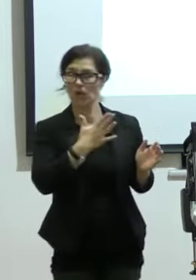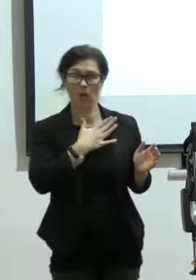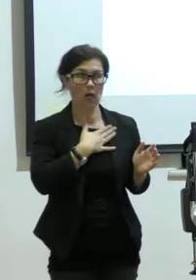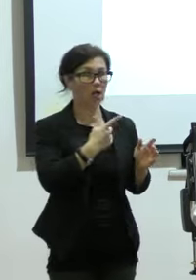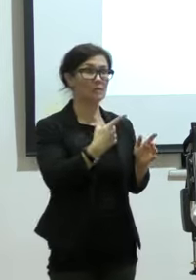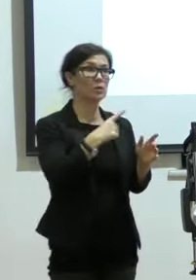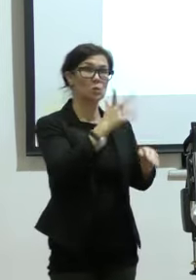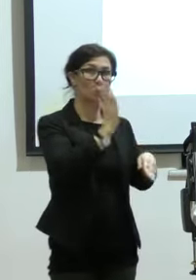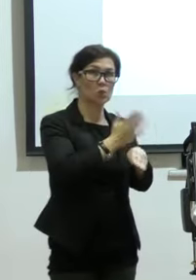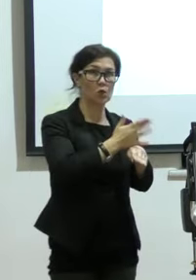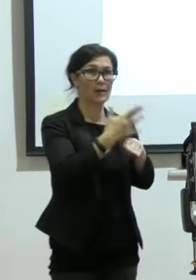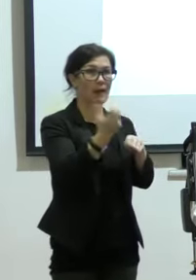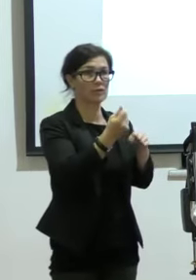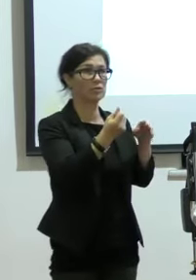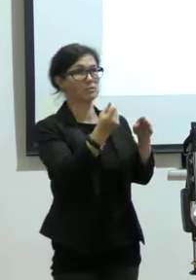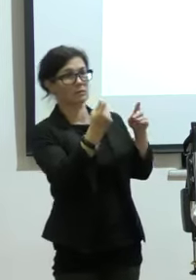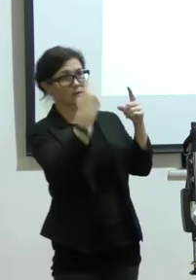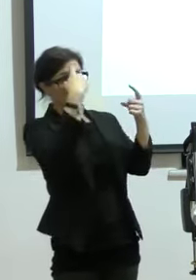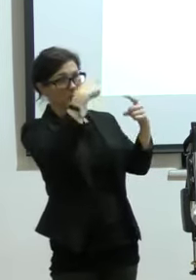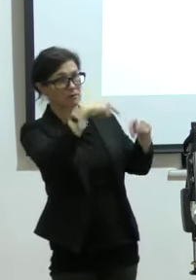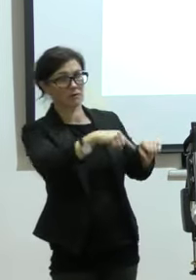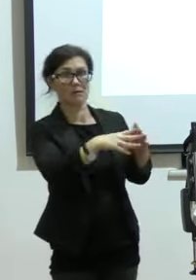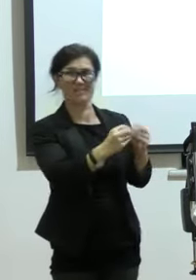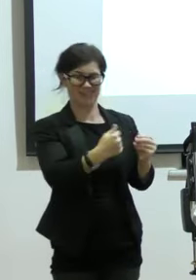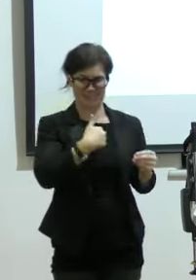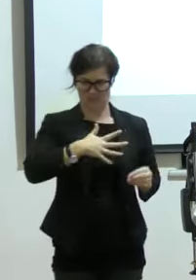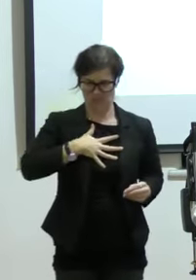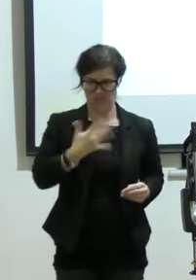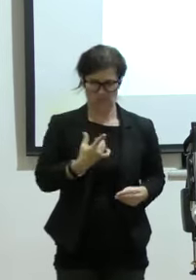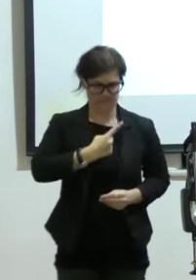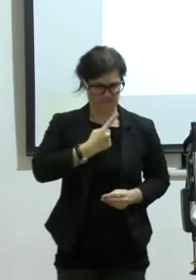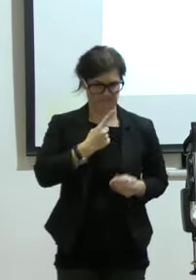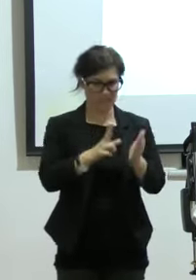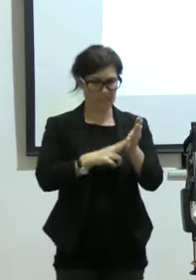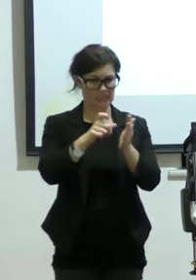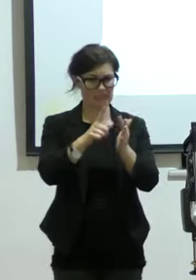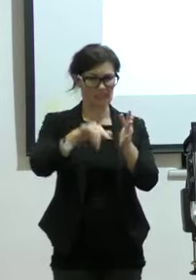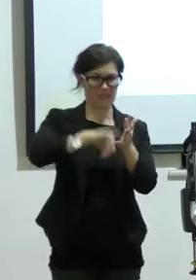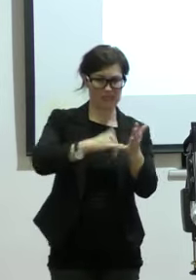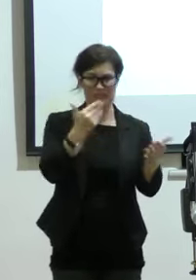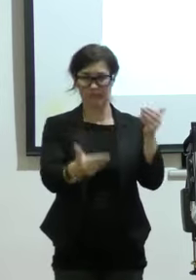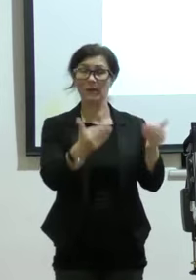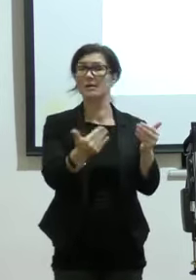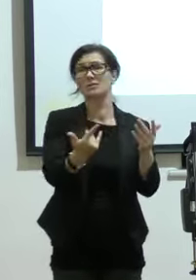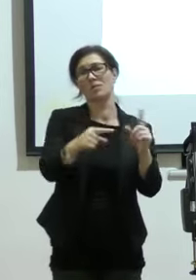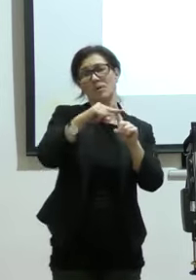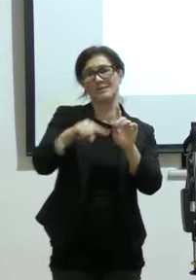is. I don't want to have to worry about my own personal NDIS budget all the time. So, pros and cons.